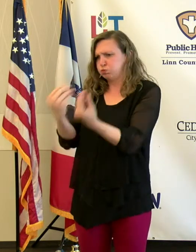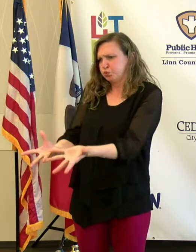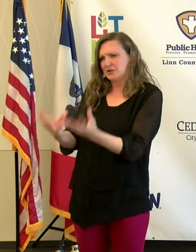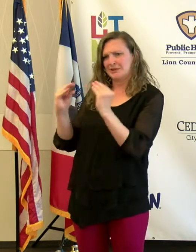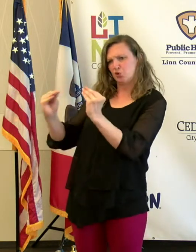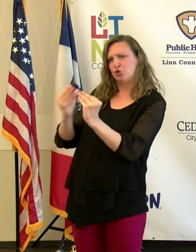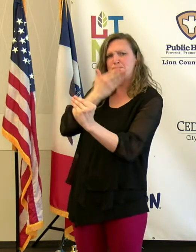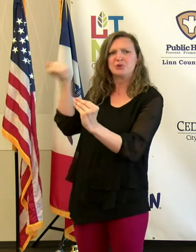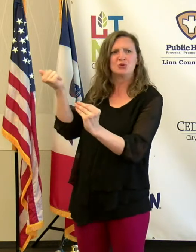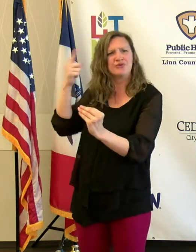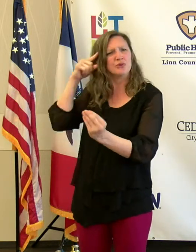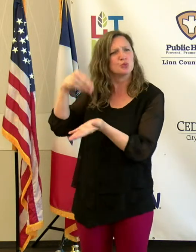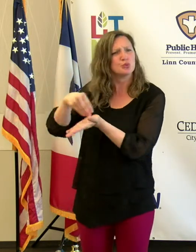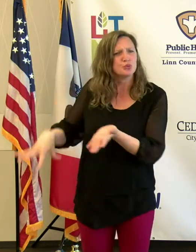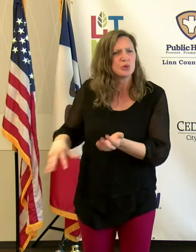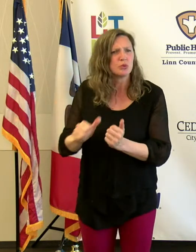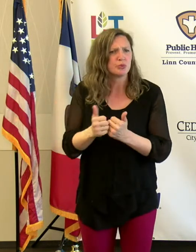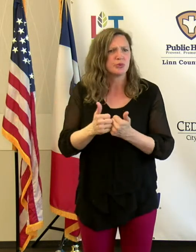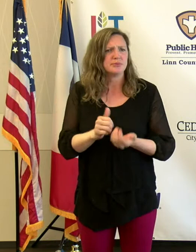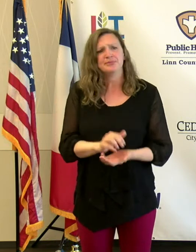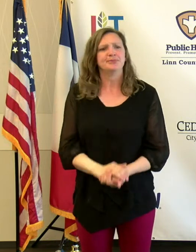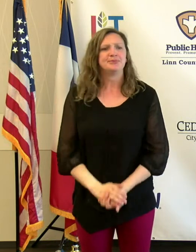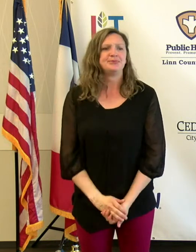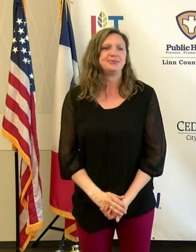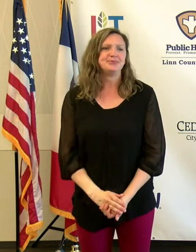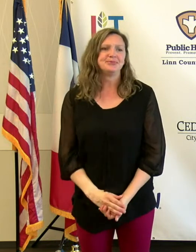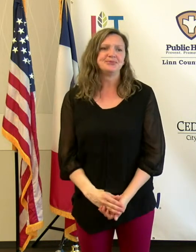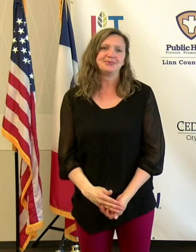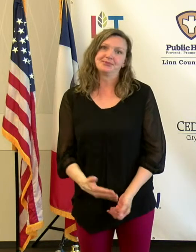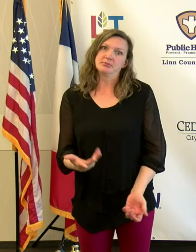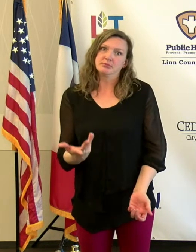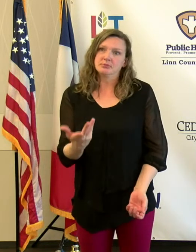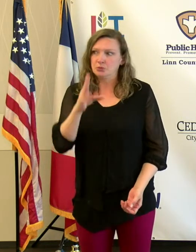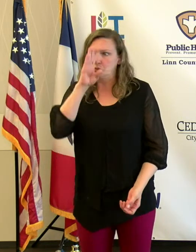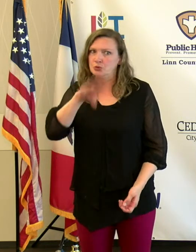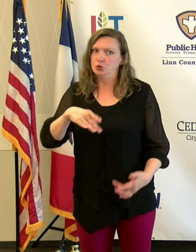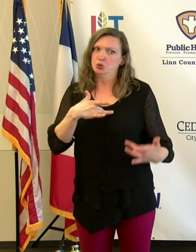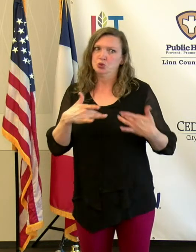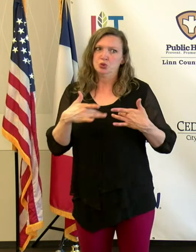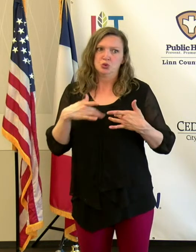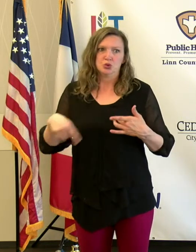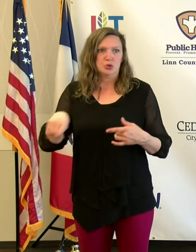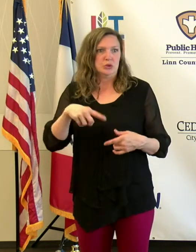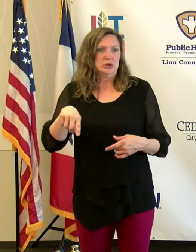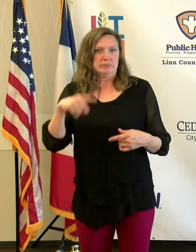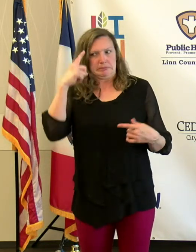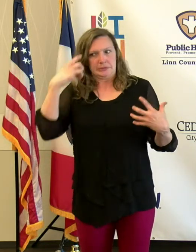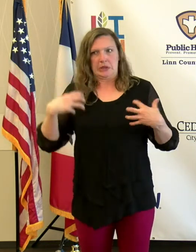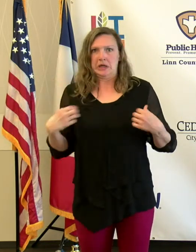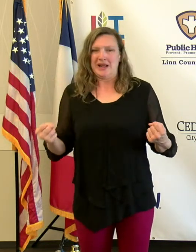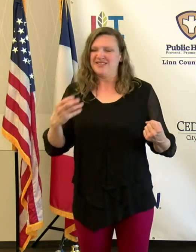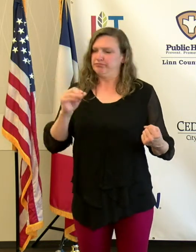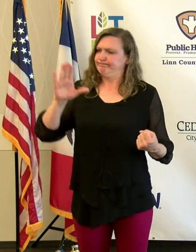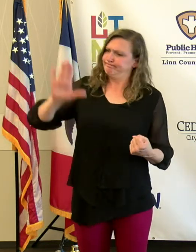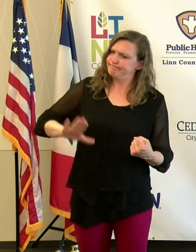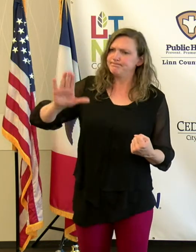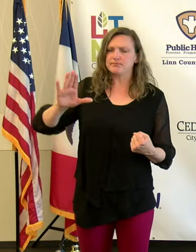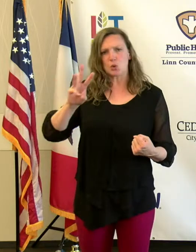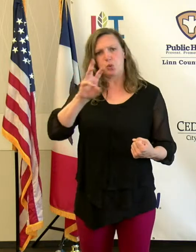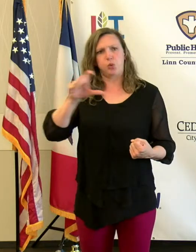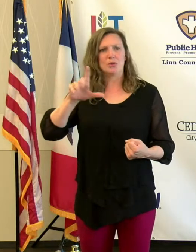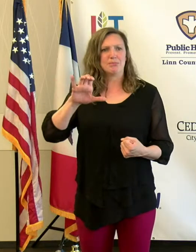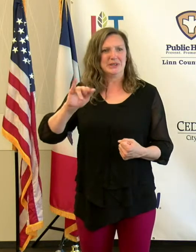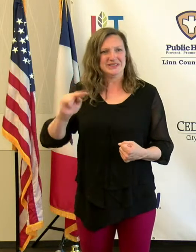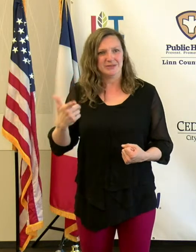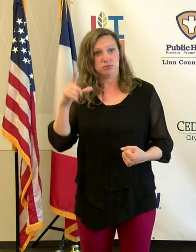heightened concern for the mental health and the well-being of our students. Friday's announcement to close schools for the